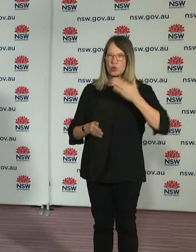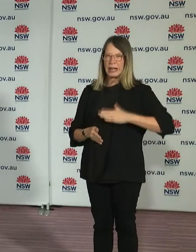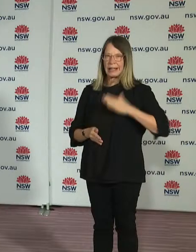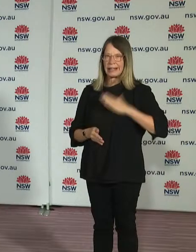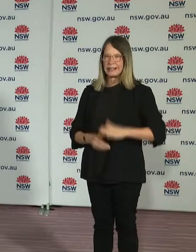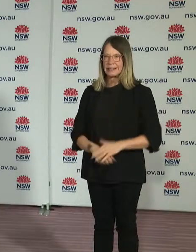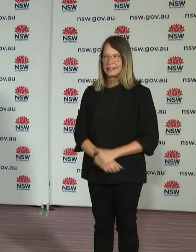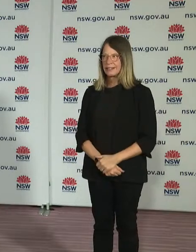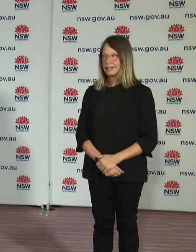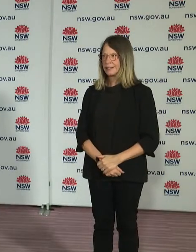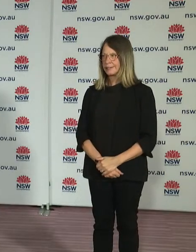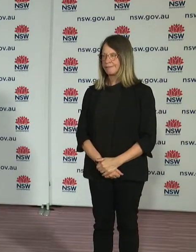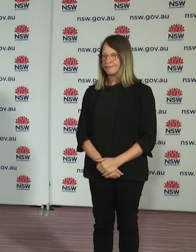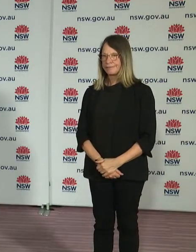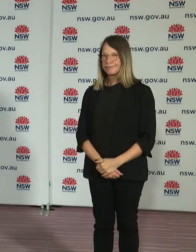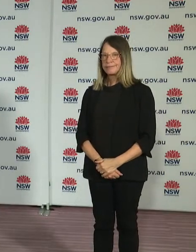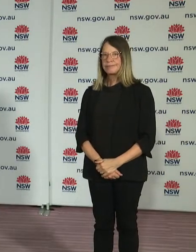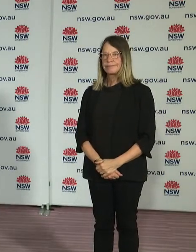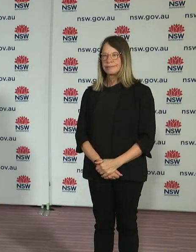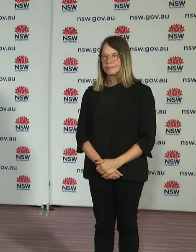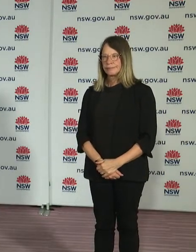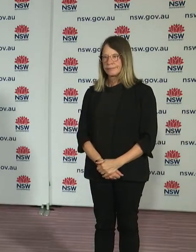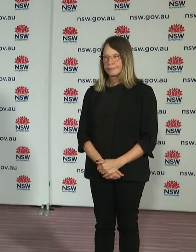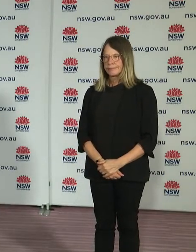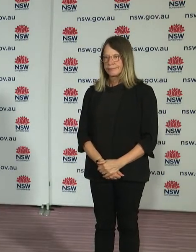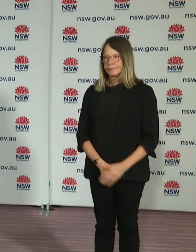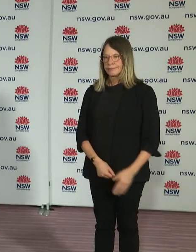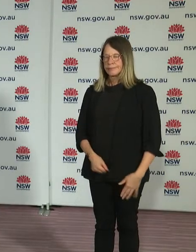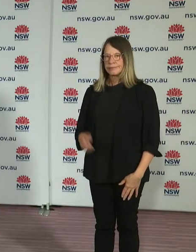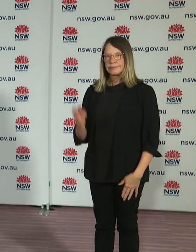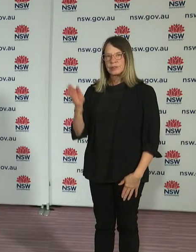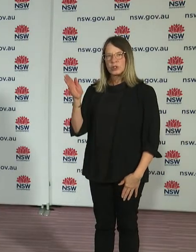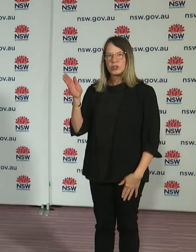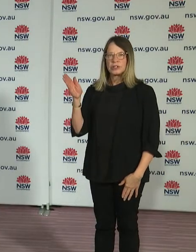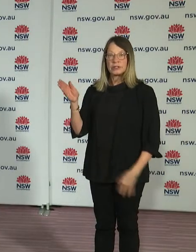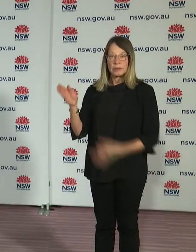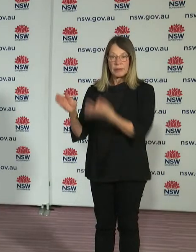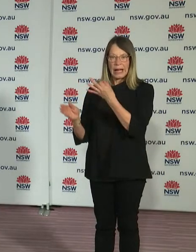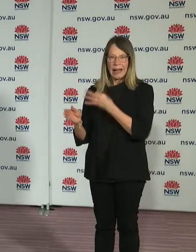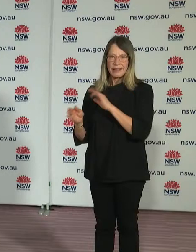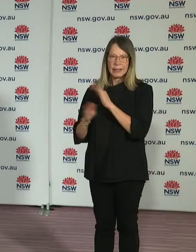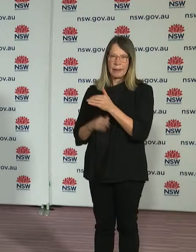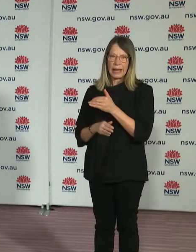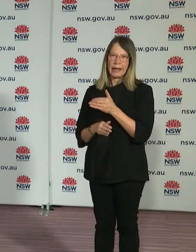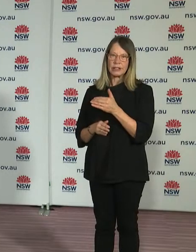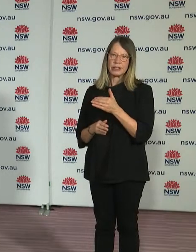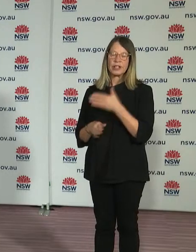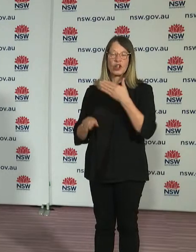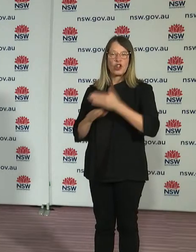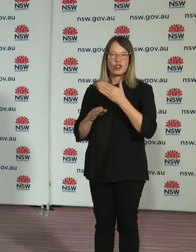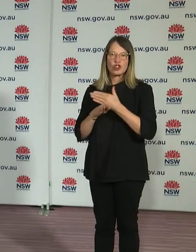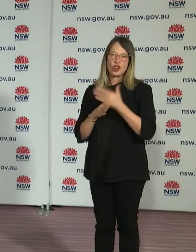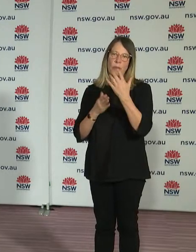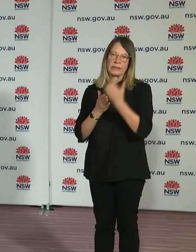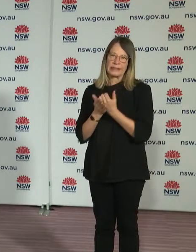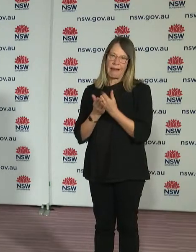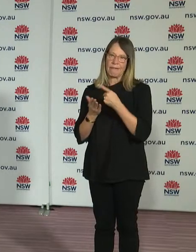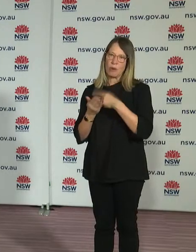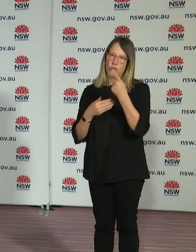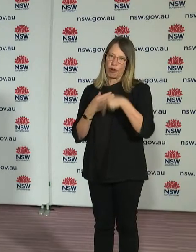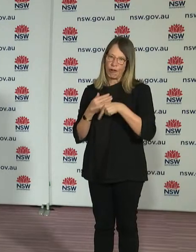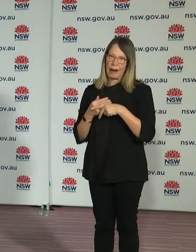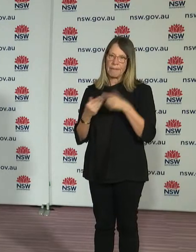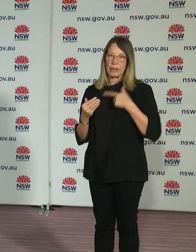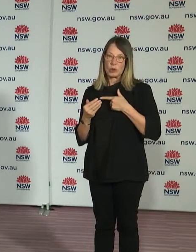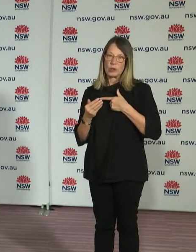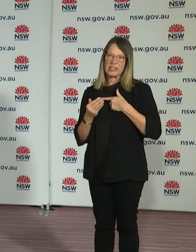Job saver then, the 50-50 agreement between you and the federal government. What's going to happen for that? Have you got a plan for that going forward? Well, they're the conversations we've started to have with the Commonwealth